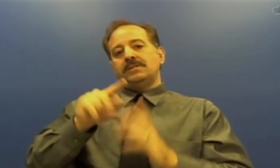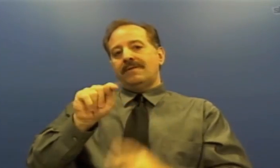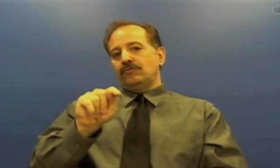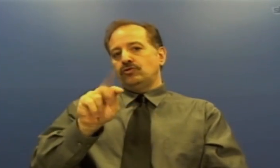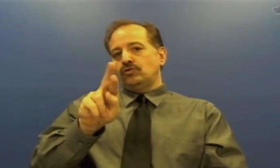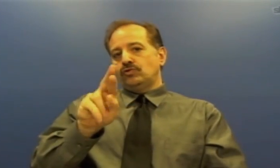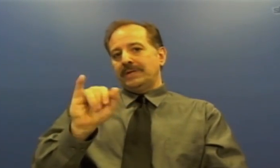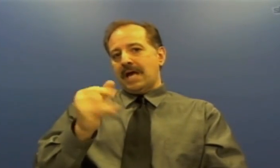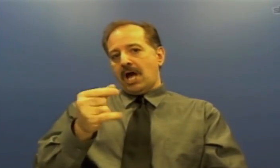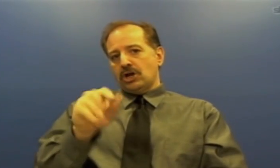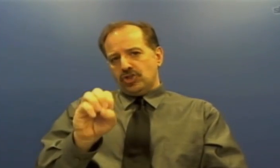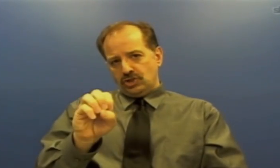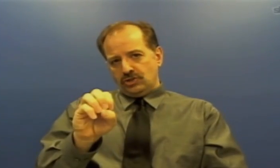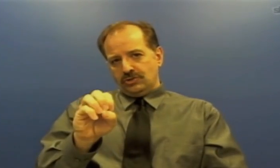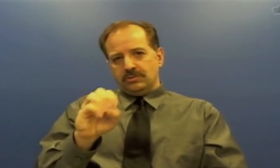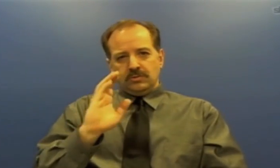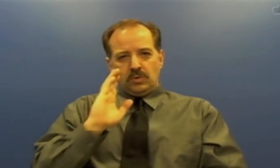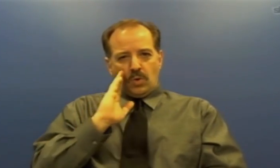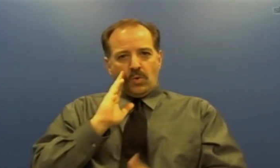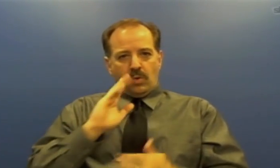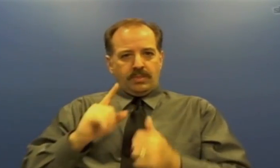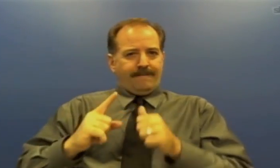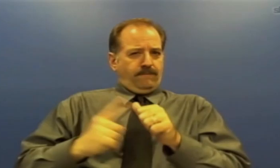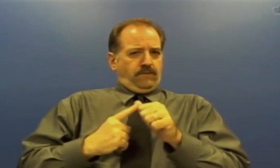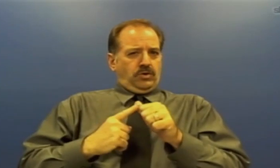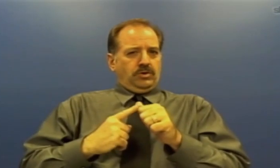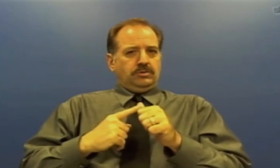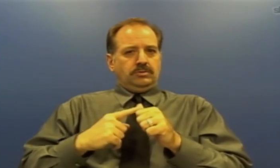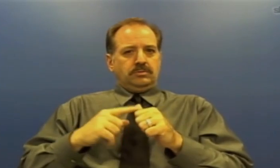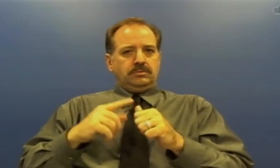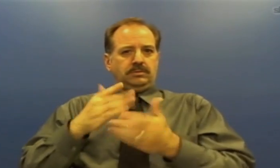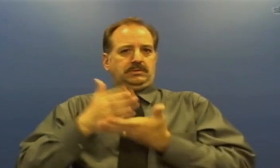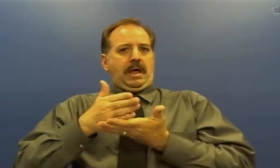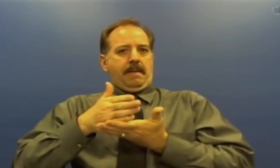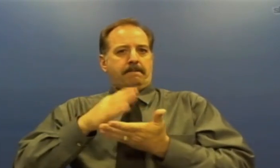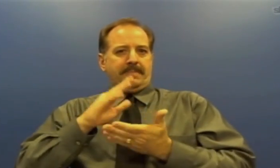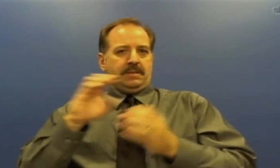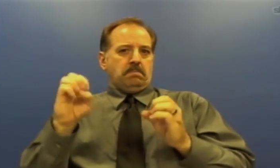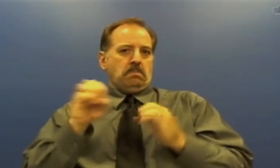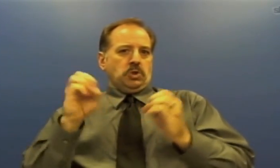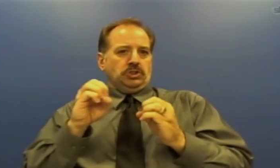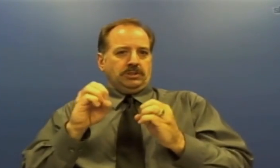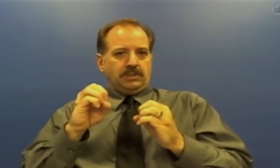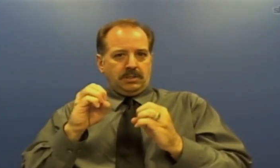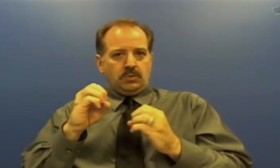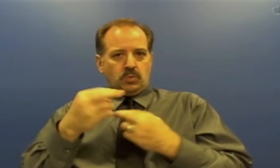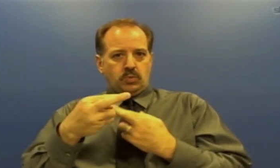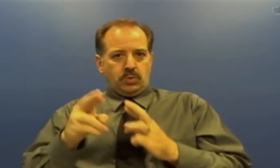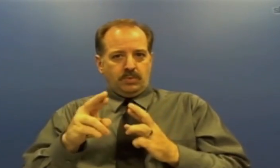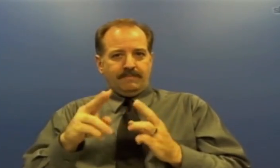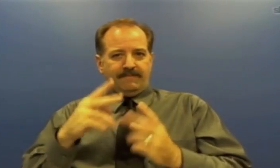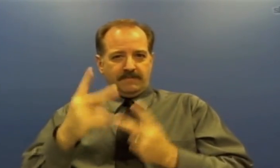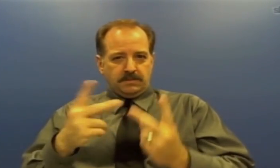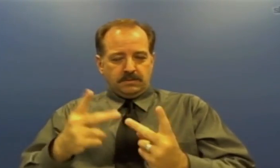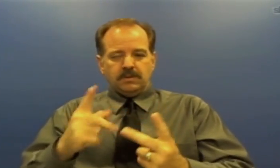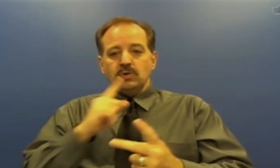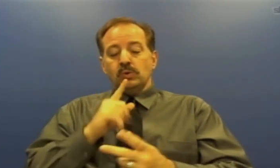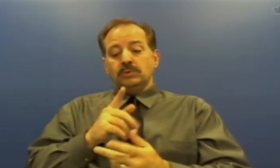the VRI for the purpose of triage communications. So as you're well aware, it's kind of the first place you stop in the emergency room